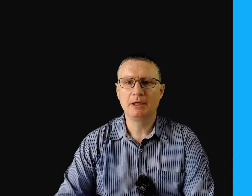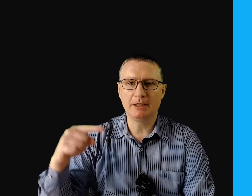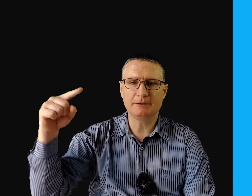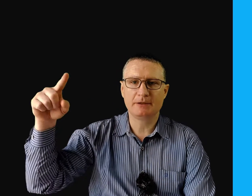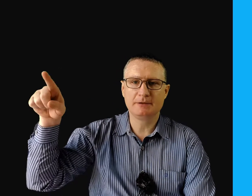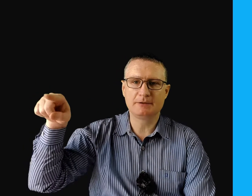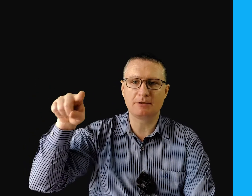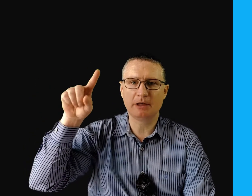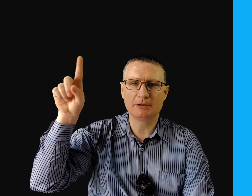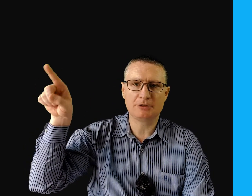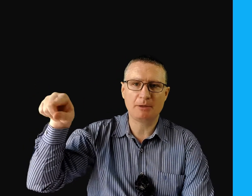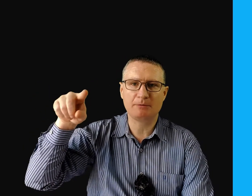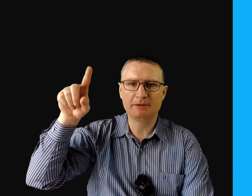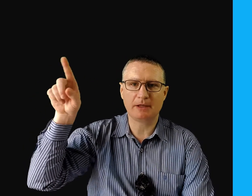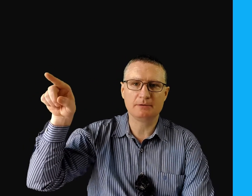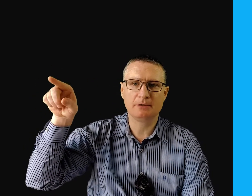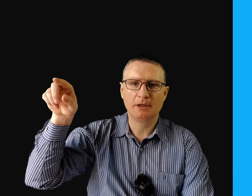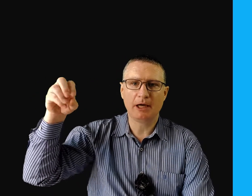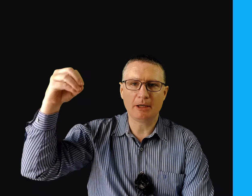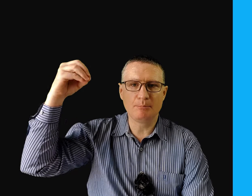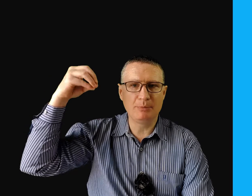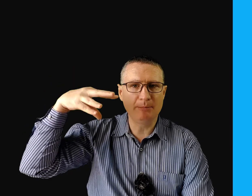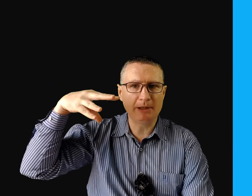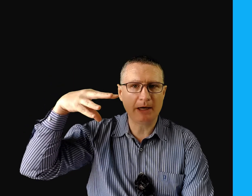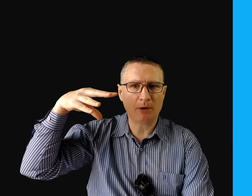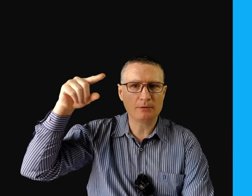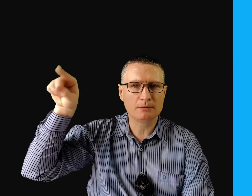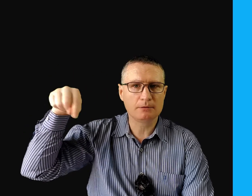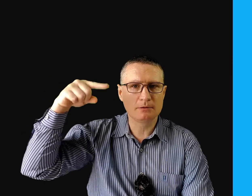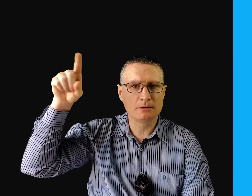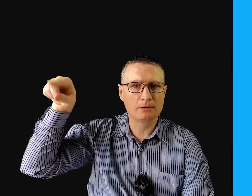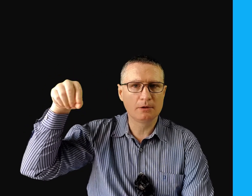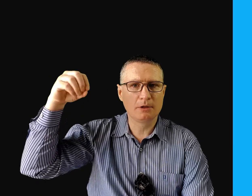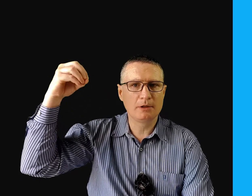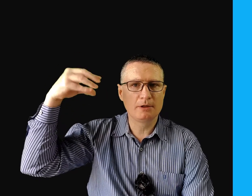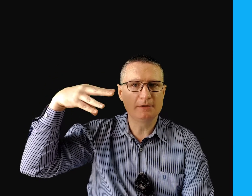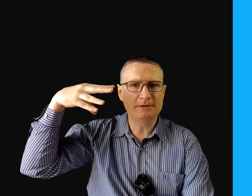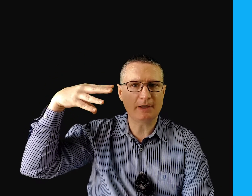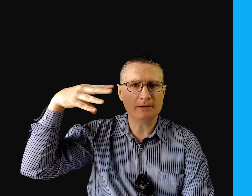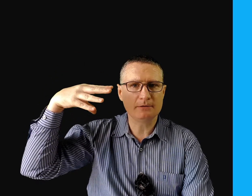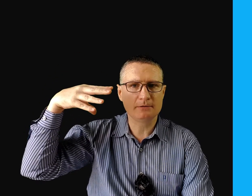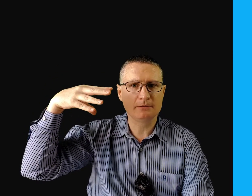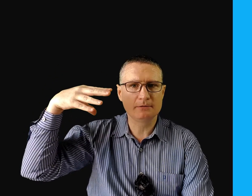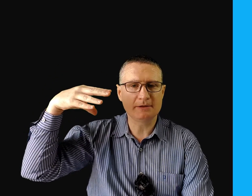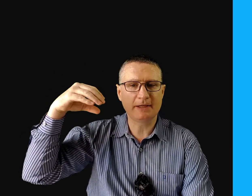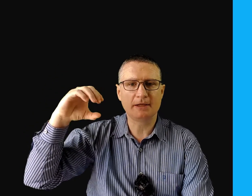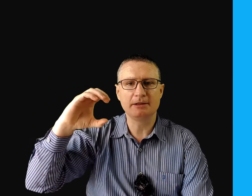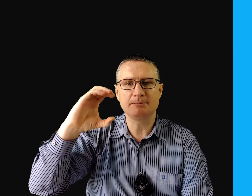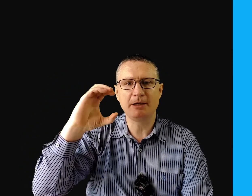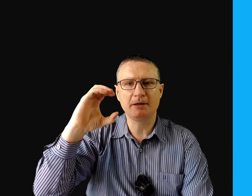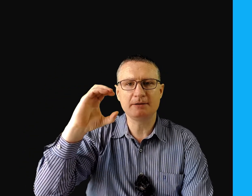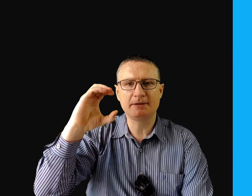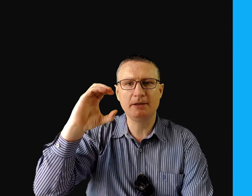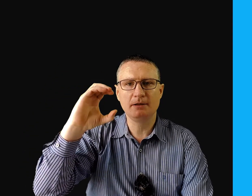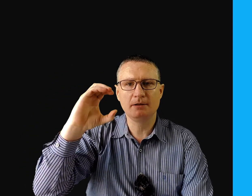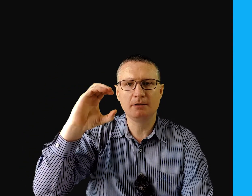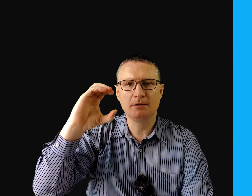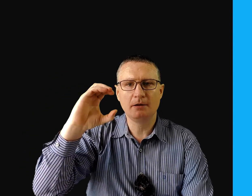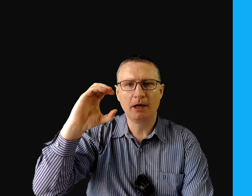is circling the shape of the sun and beaming down. Sun. The second is making the C